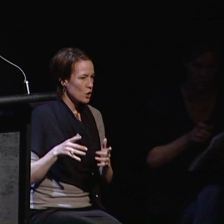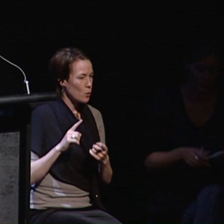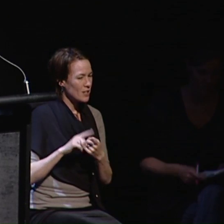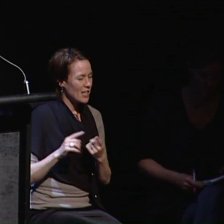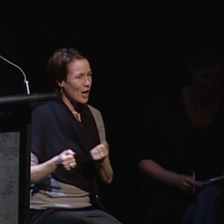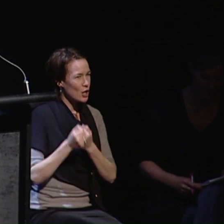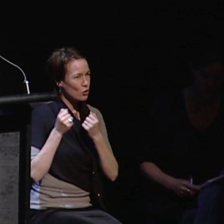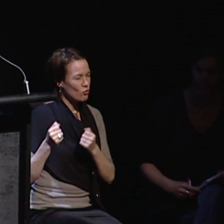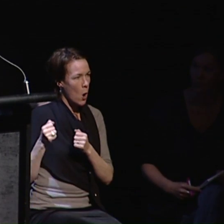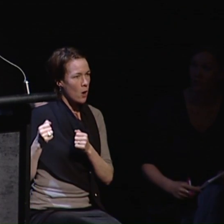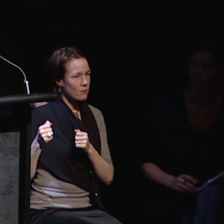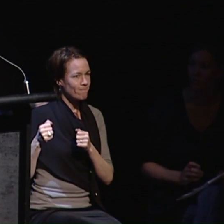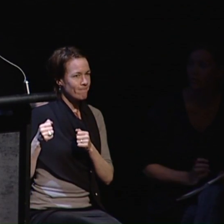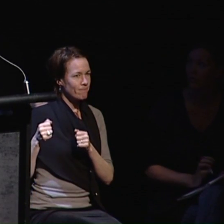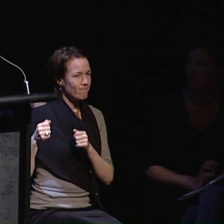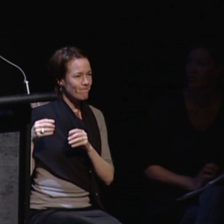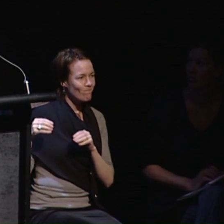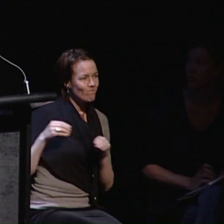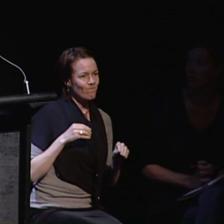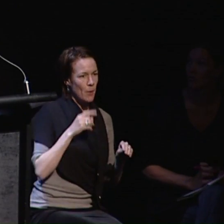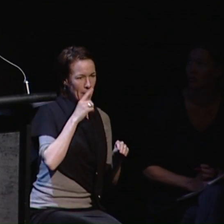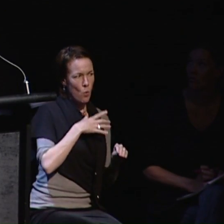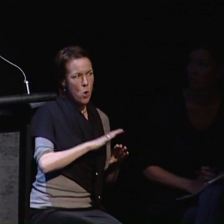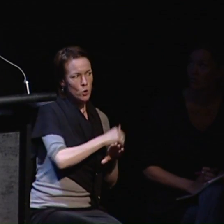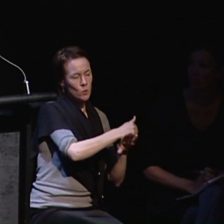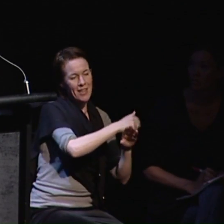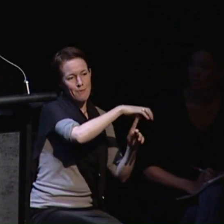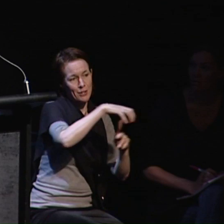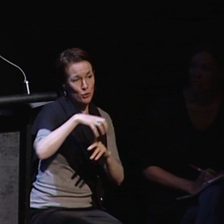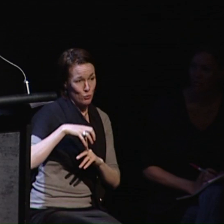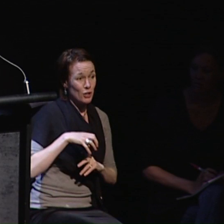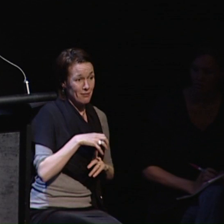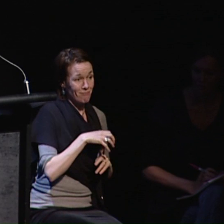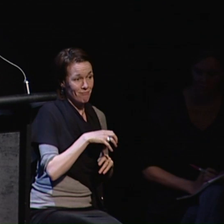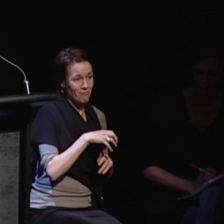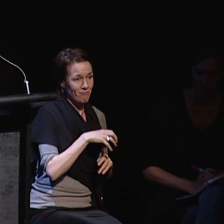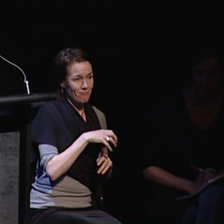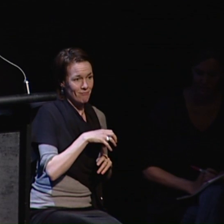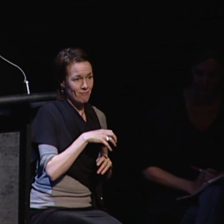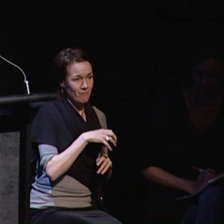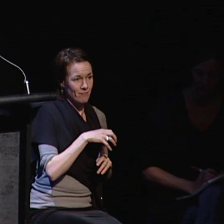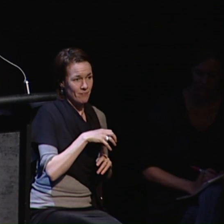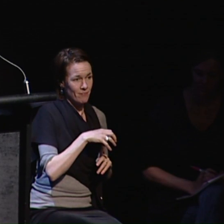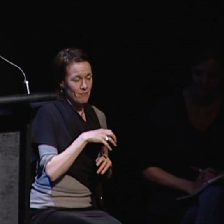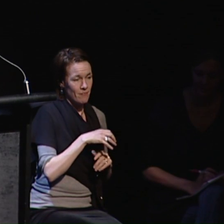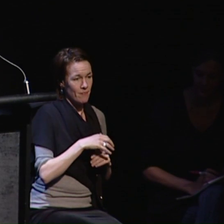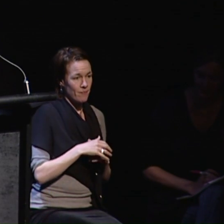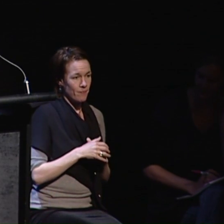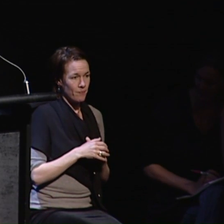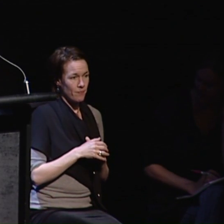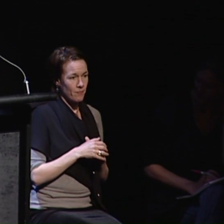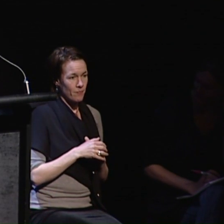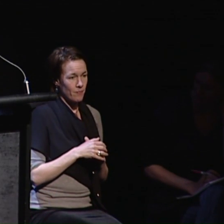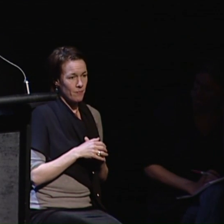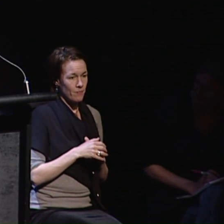idea of institutions continues to be a threat around the world, and in some places is a threat that